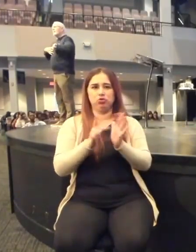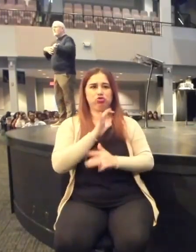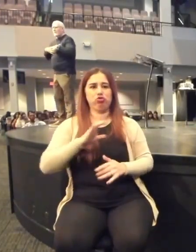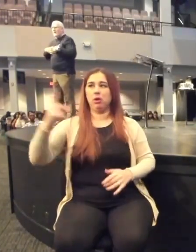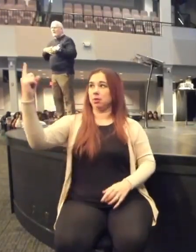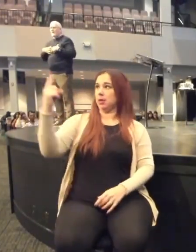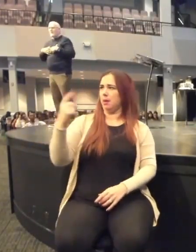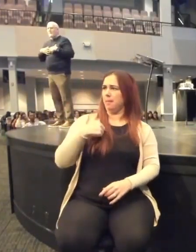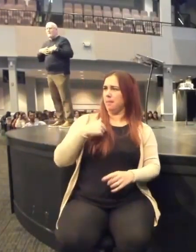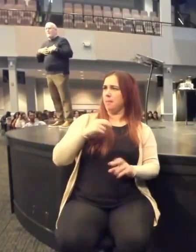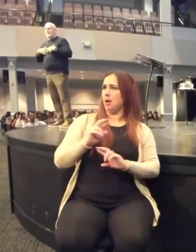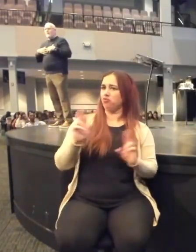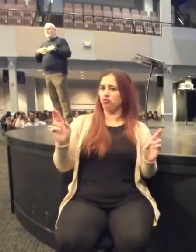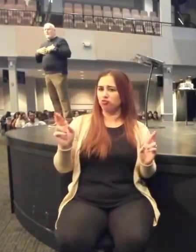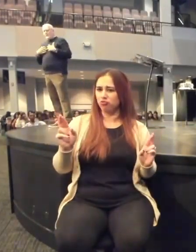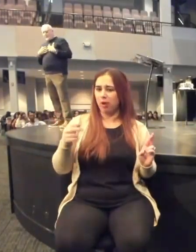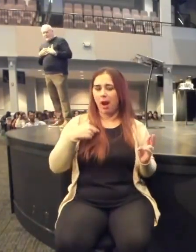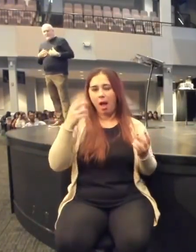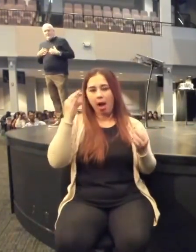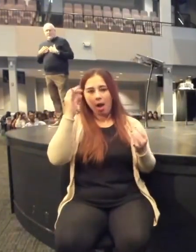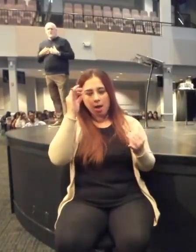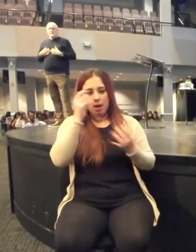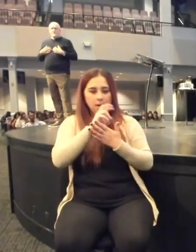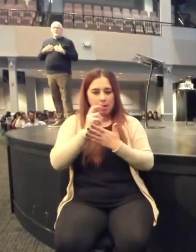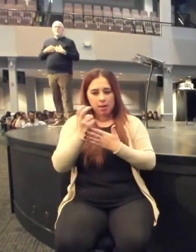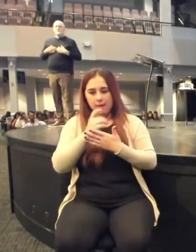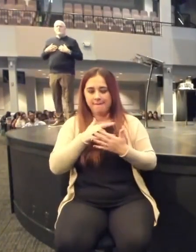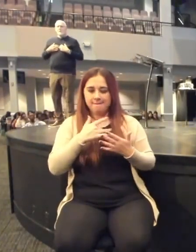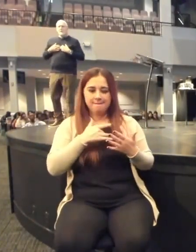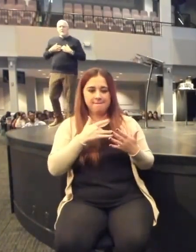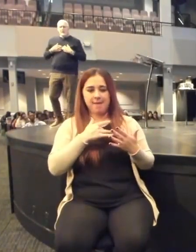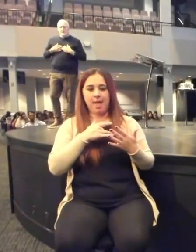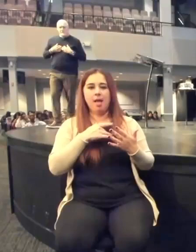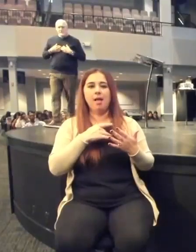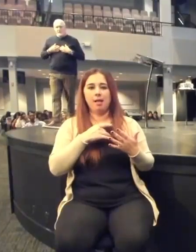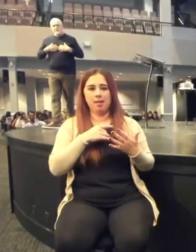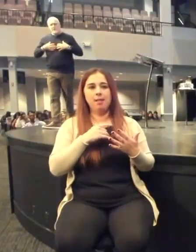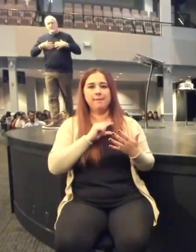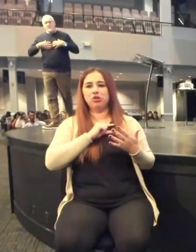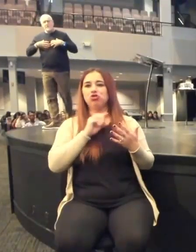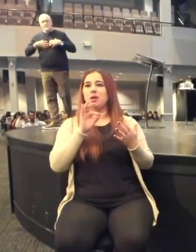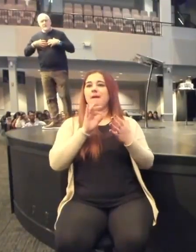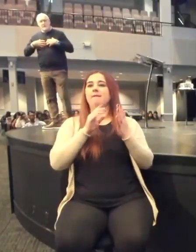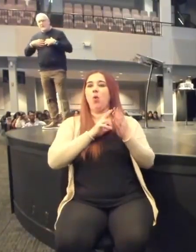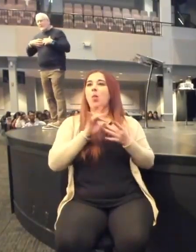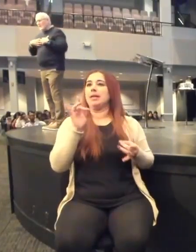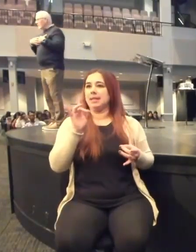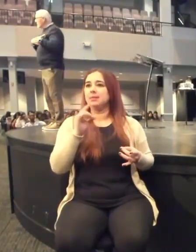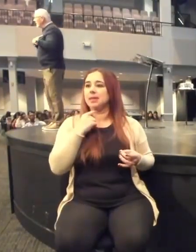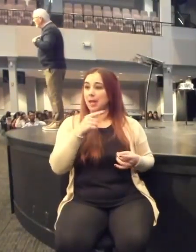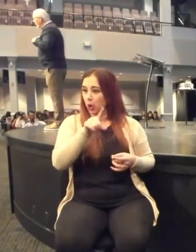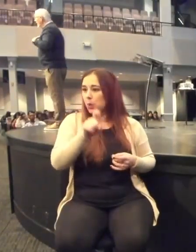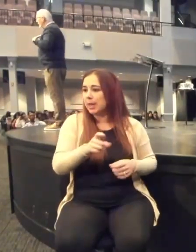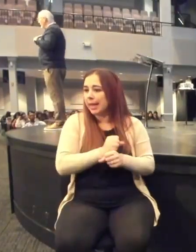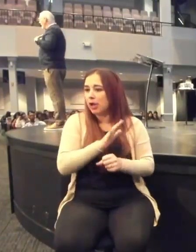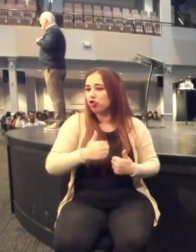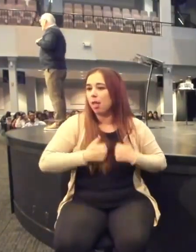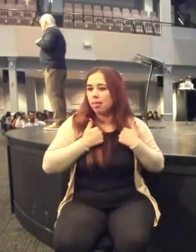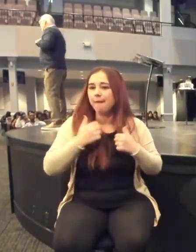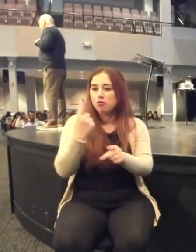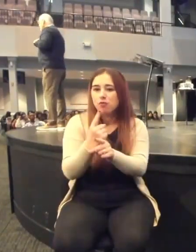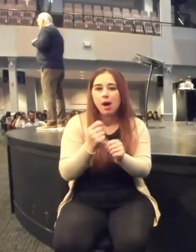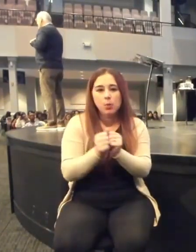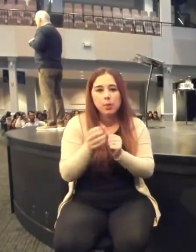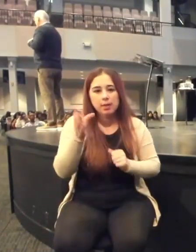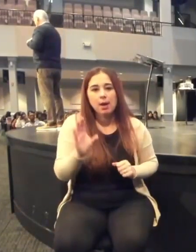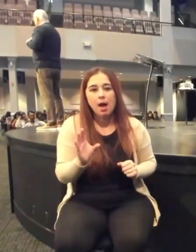I ready for that? And I felt the conviction of the Holy Spirit down inside saying, you need to get your life right with God.